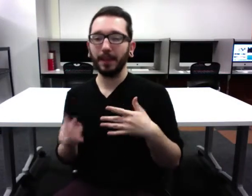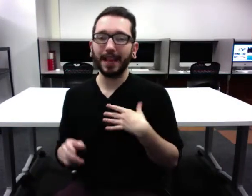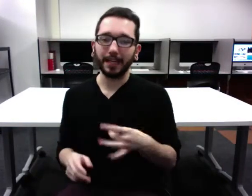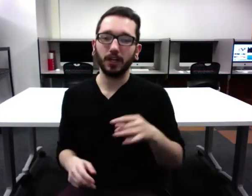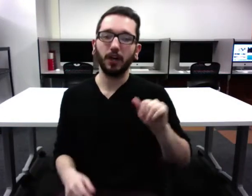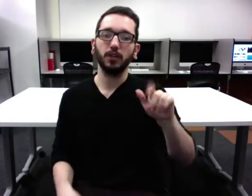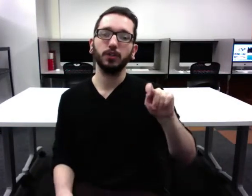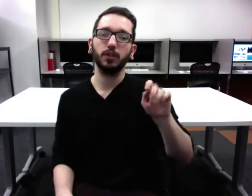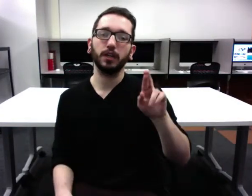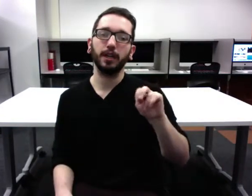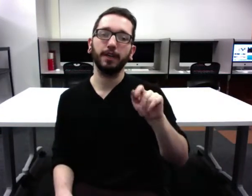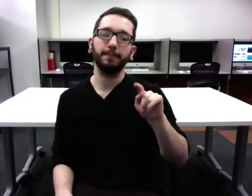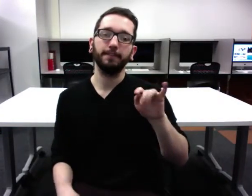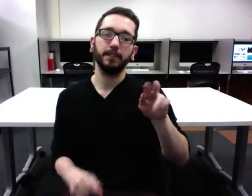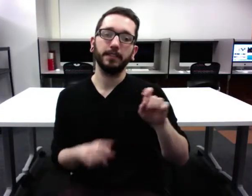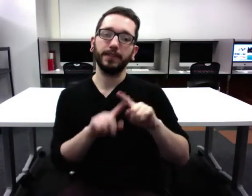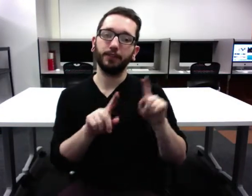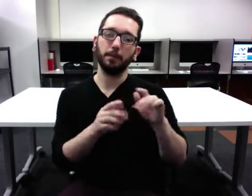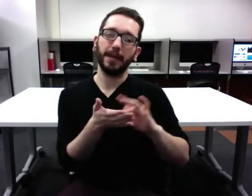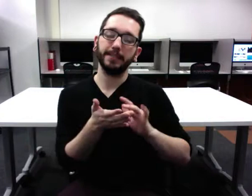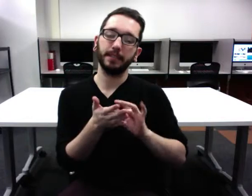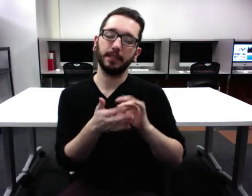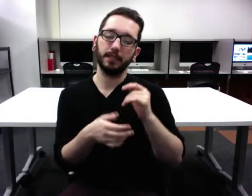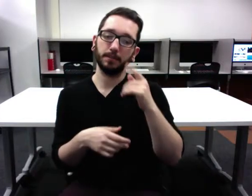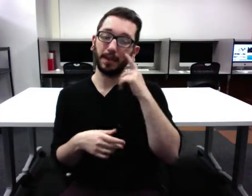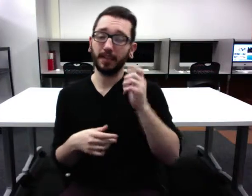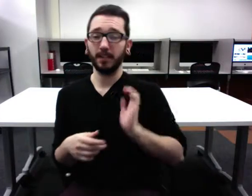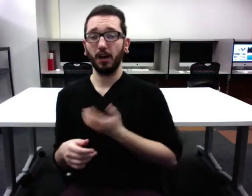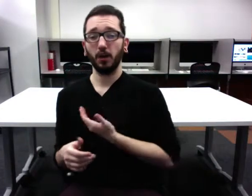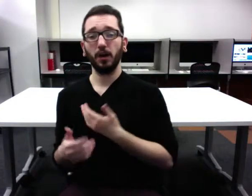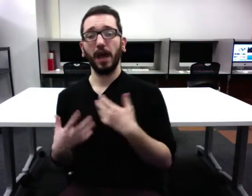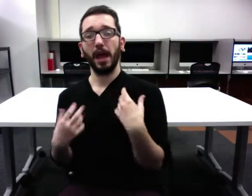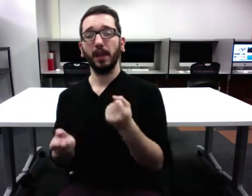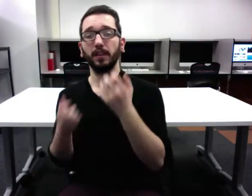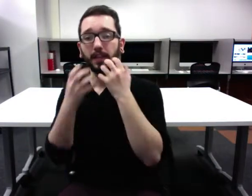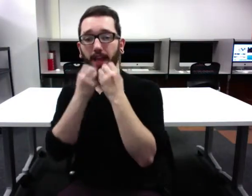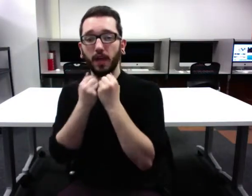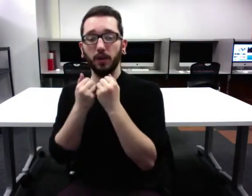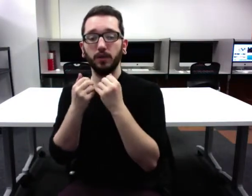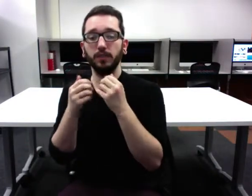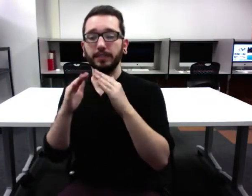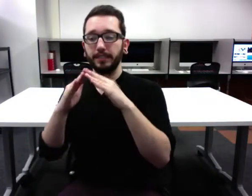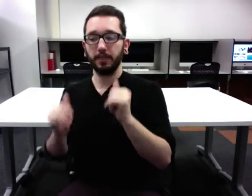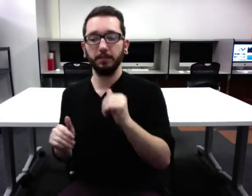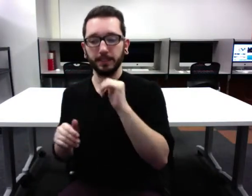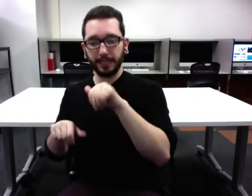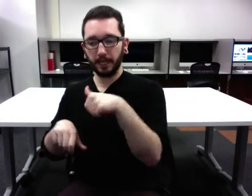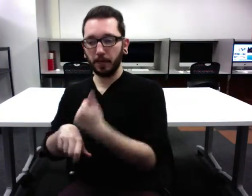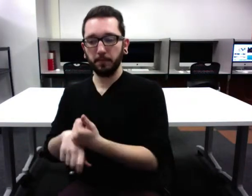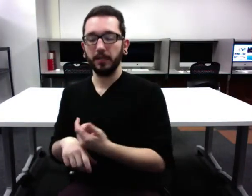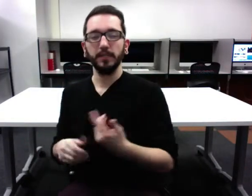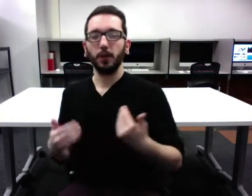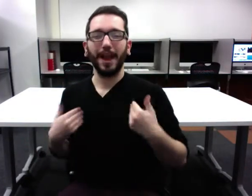care physicians, the way our healthcare system is set up, they don't have the time to sit for a long time and get the full